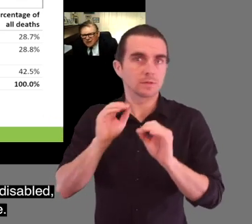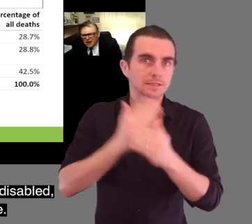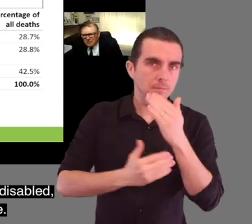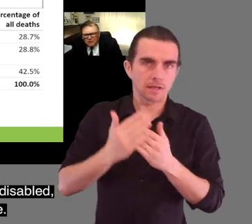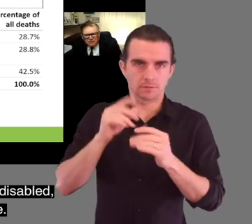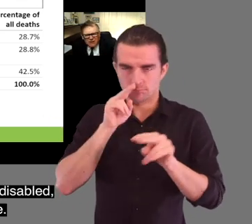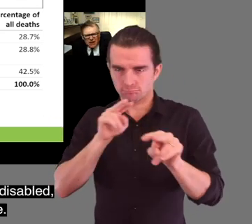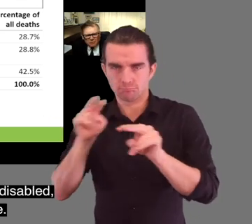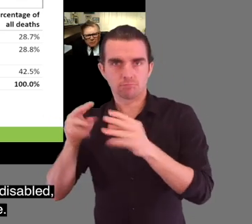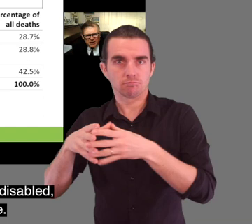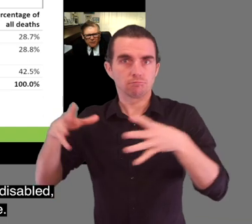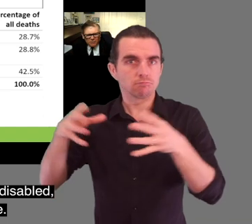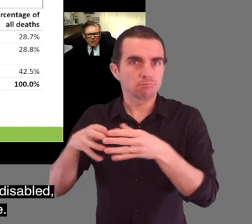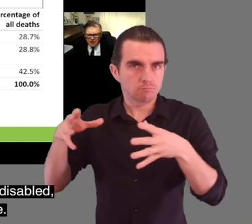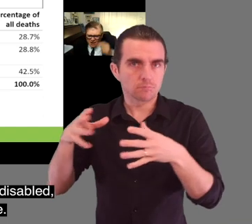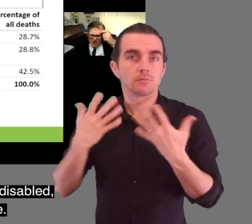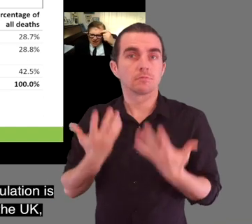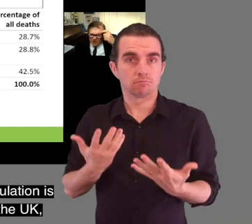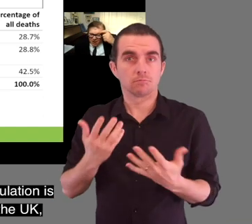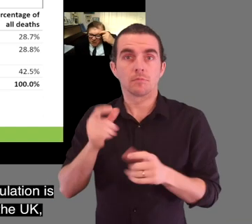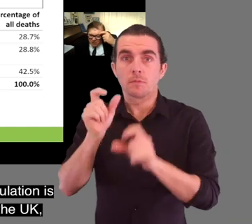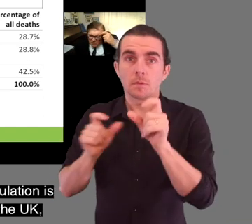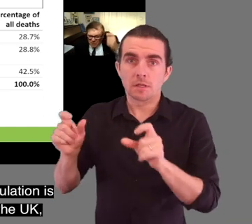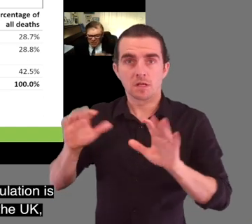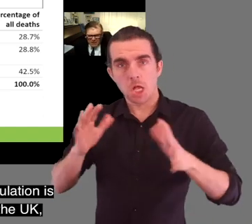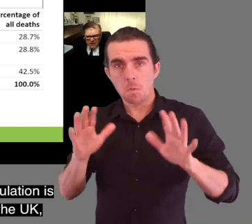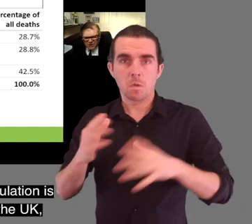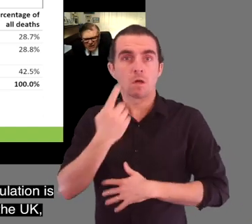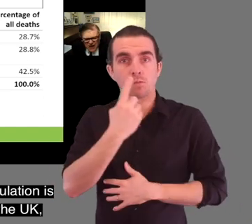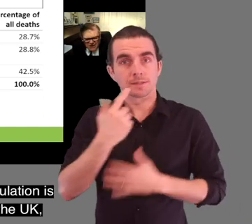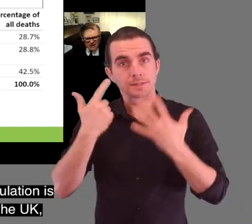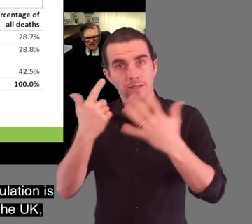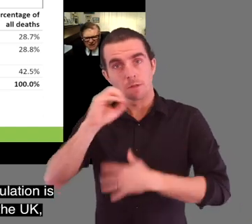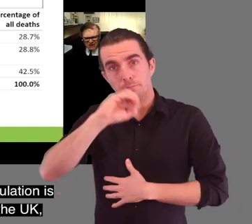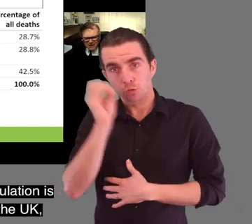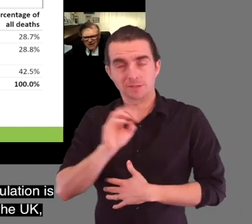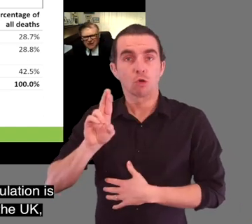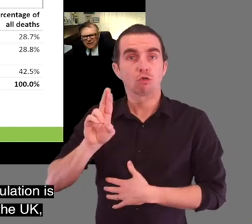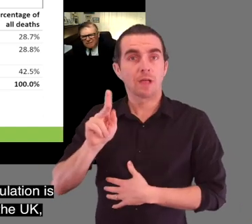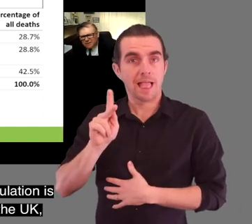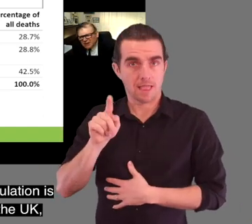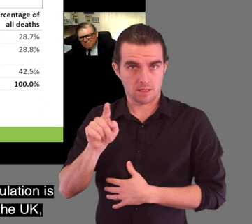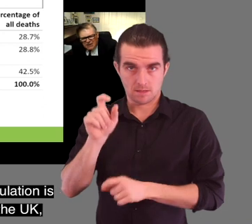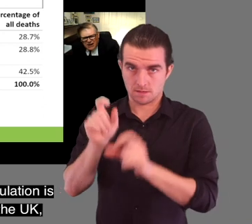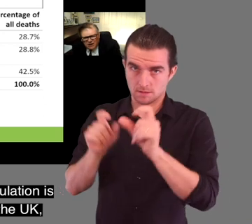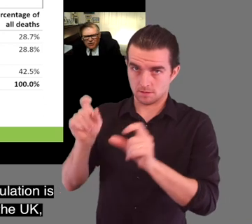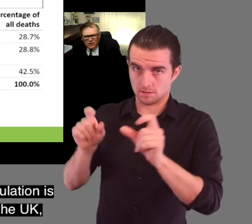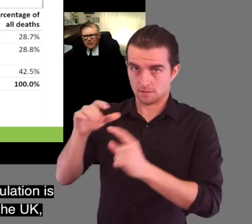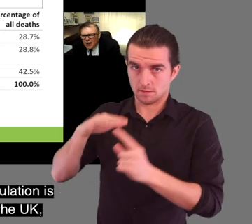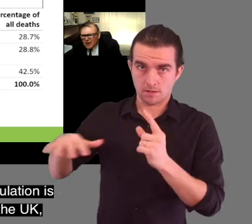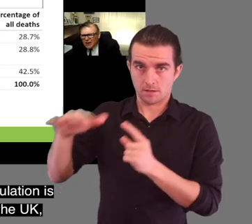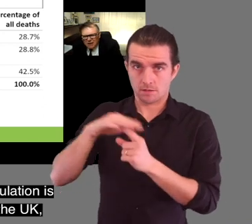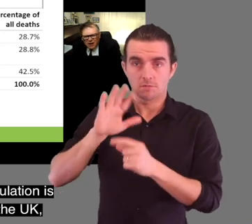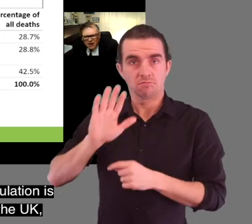the disabled people. At the moment, the population is estimated as 17% of